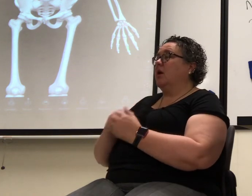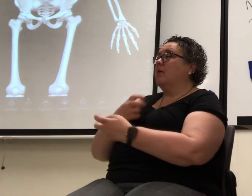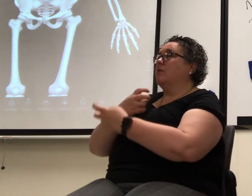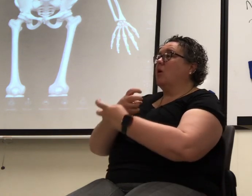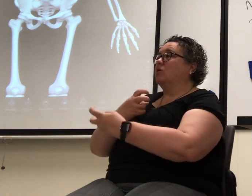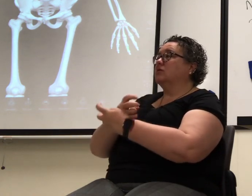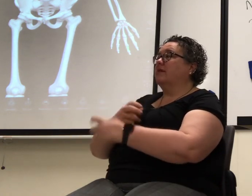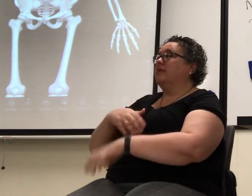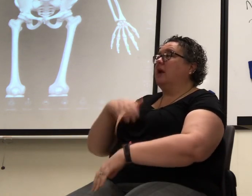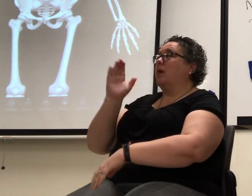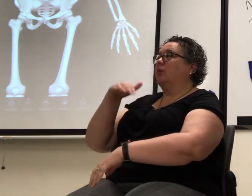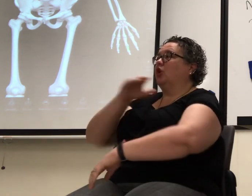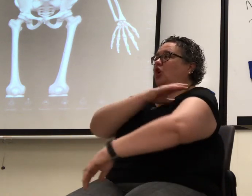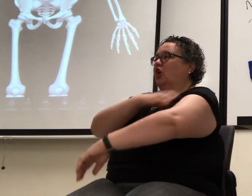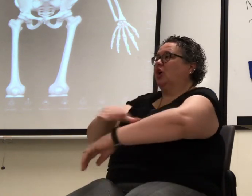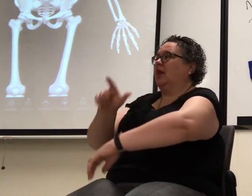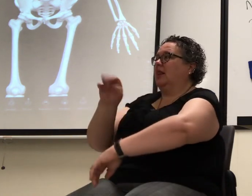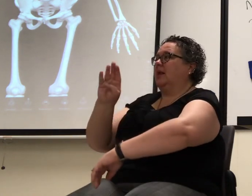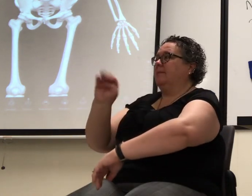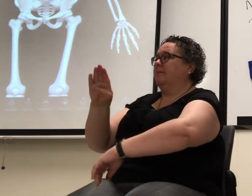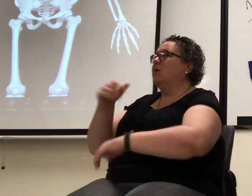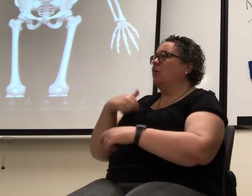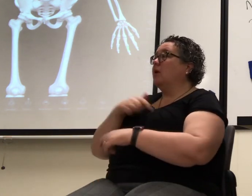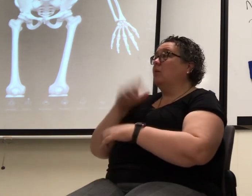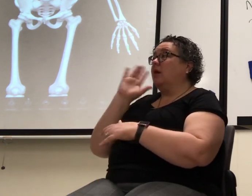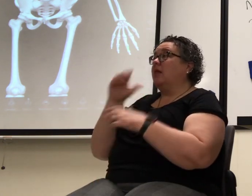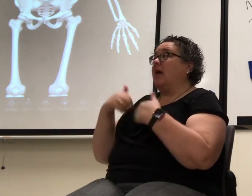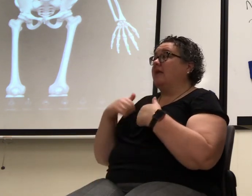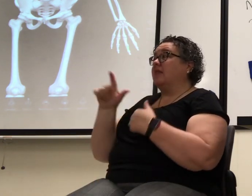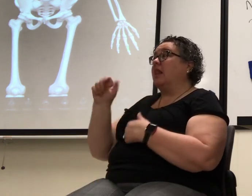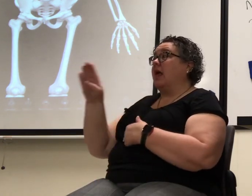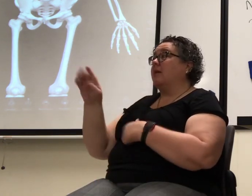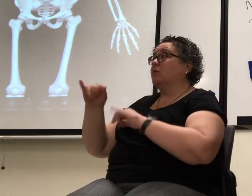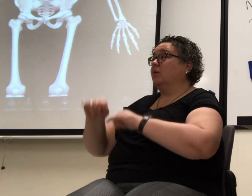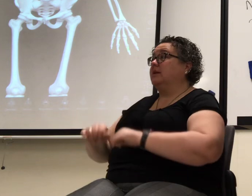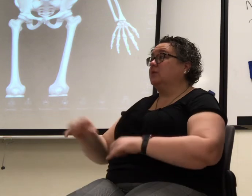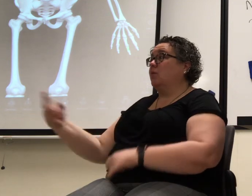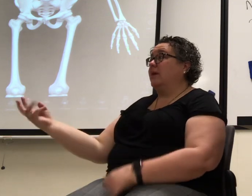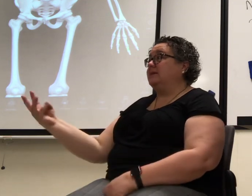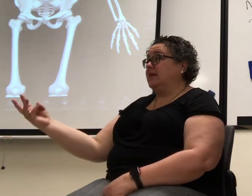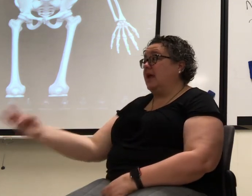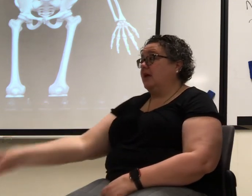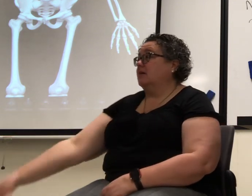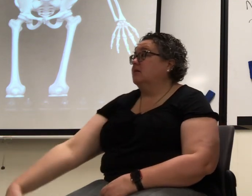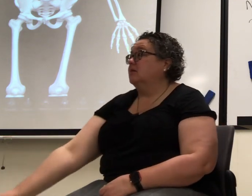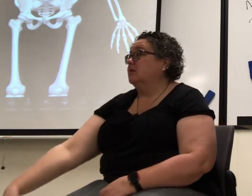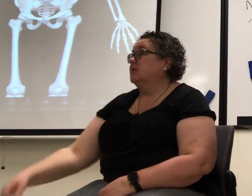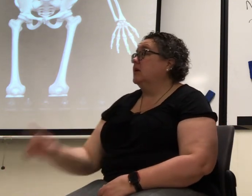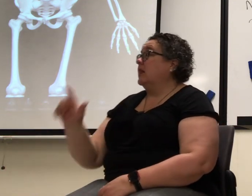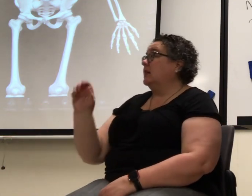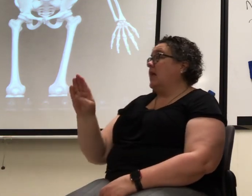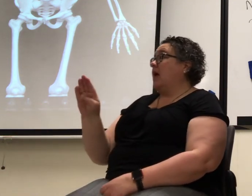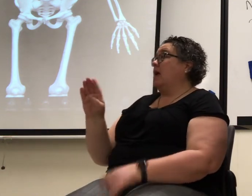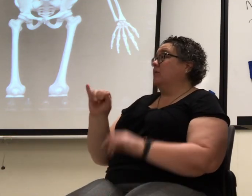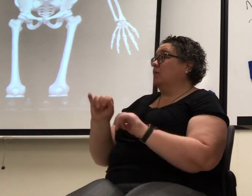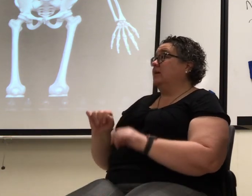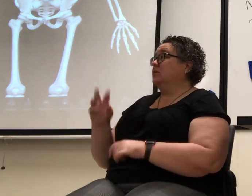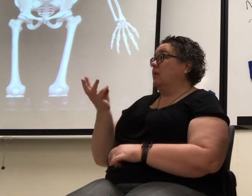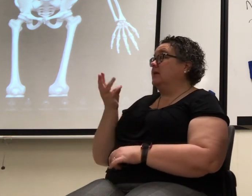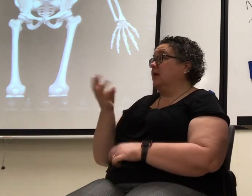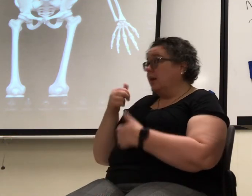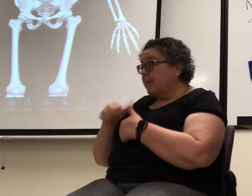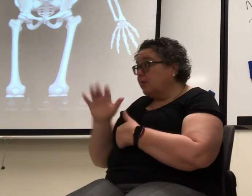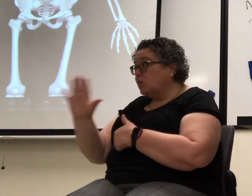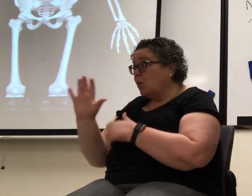bones of the upper limb. We'll have a lab quiz on Wednesday. It will be the same format as the last one. Remember your